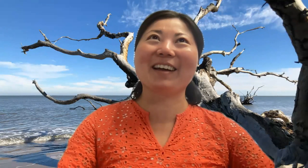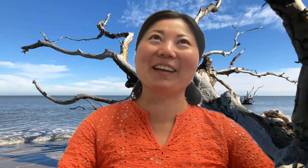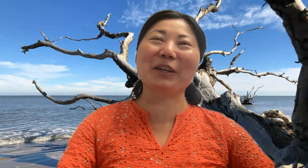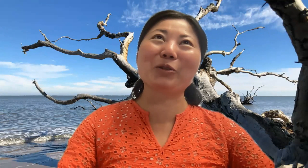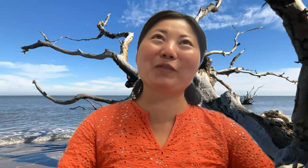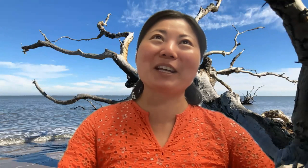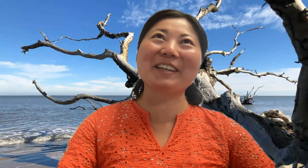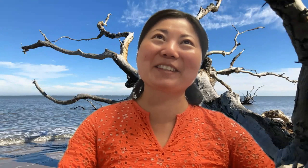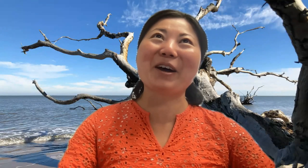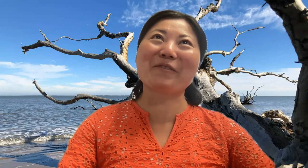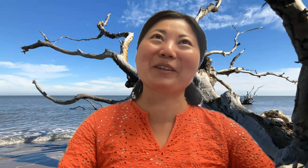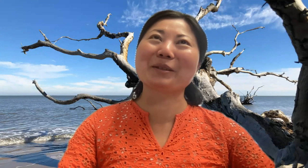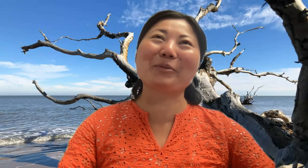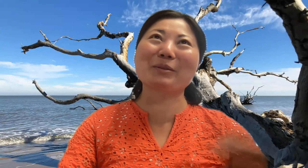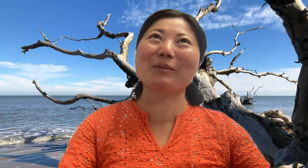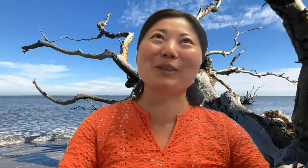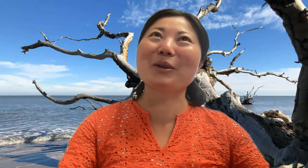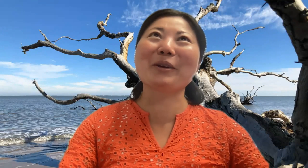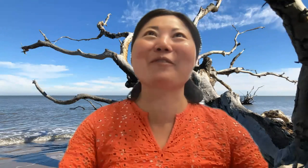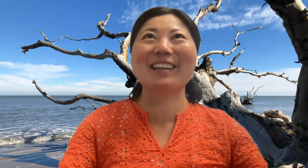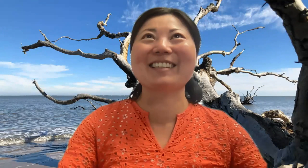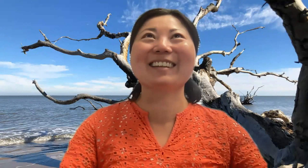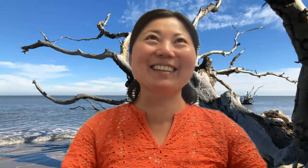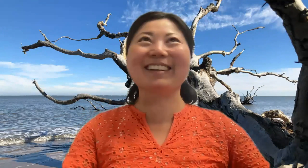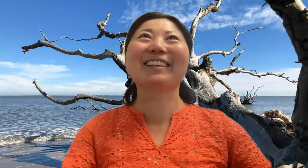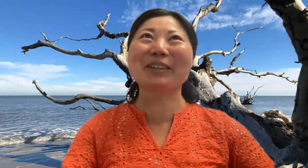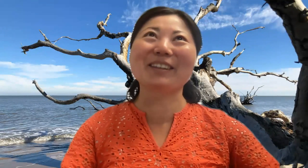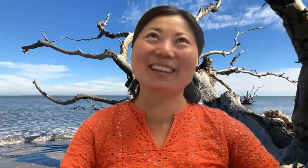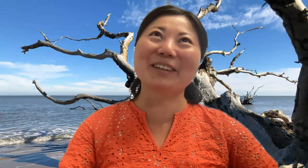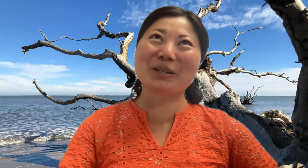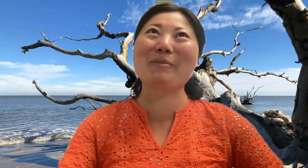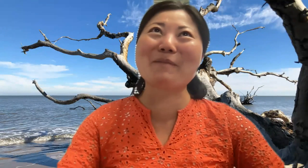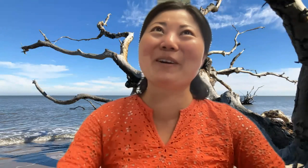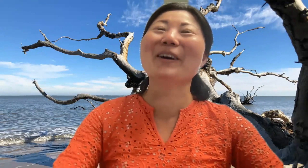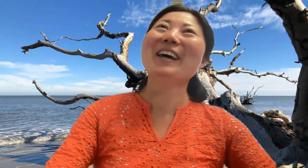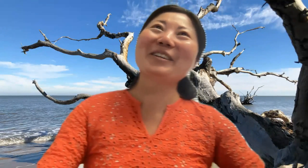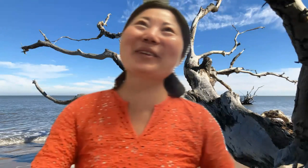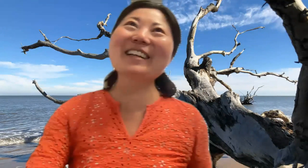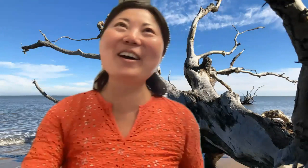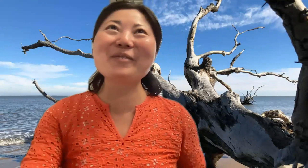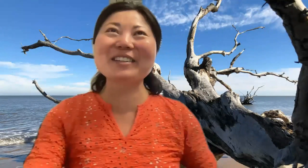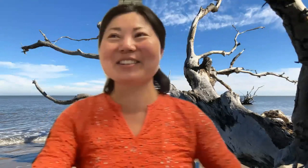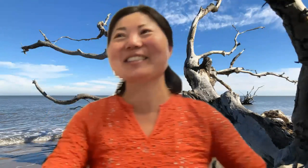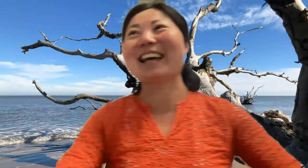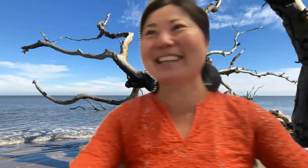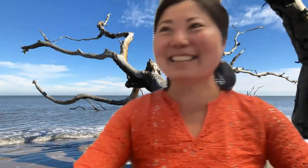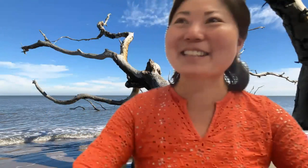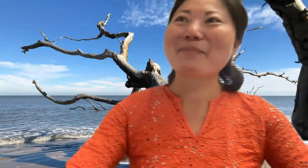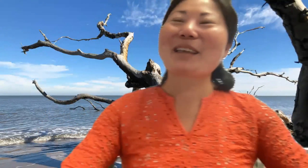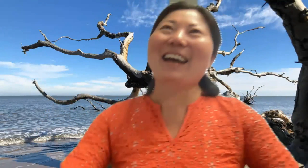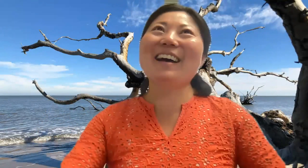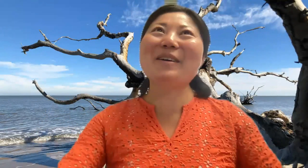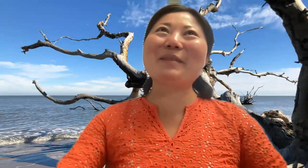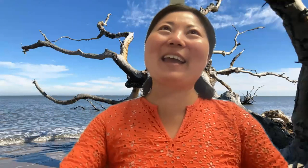days at the History of Science conference, it was maybe you and Fatih, the only two people doing non-Western